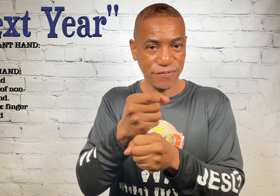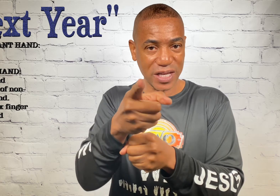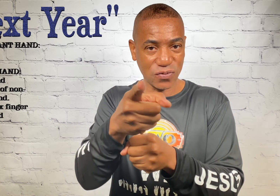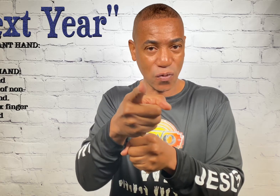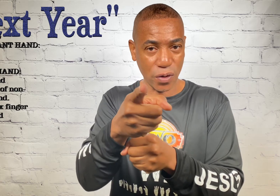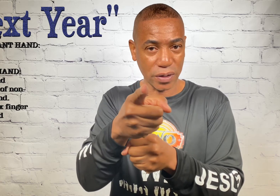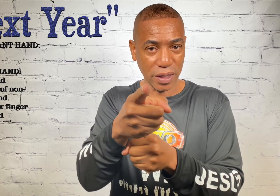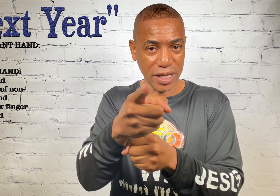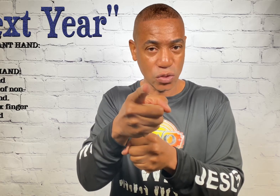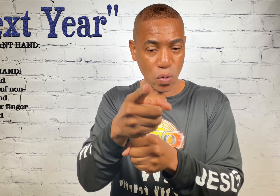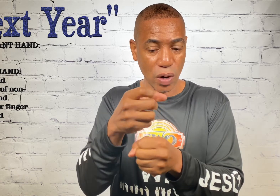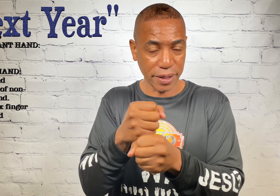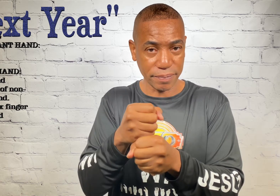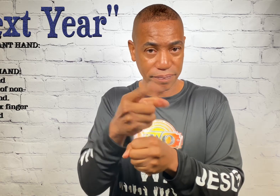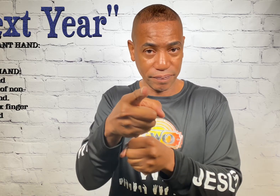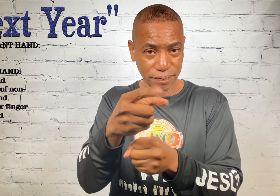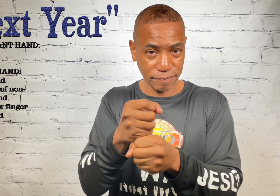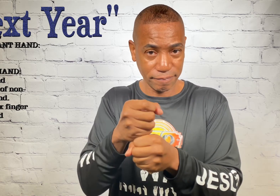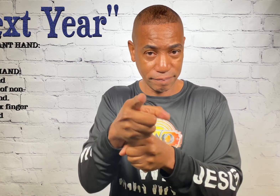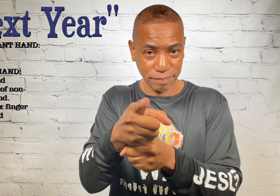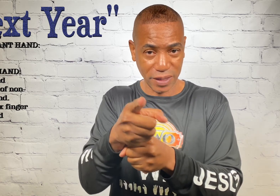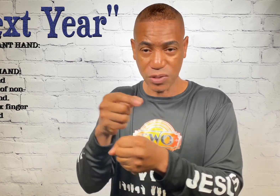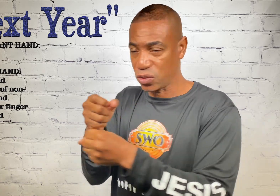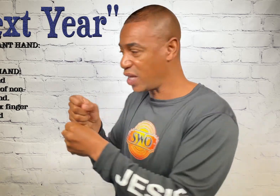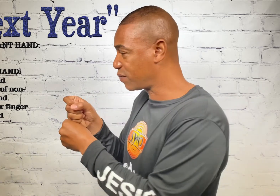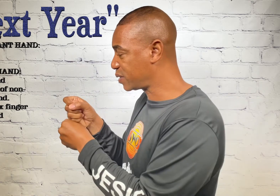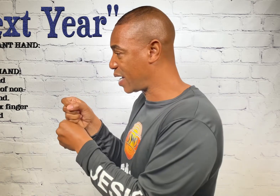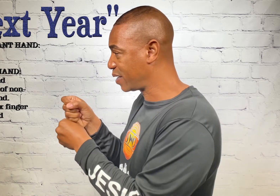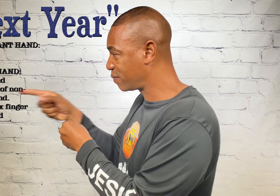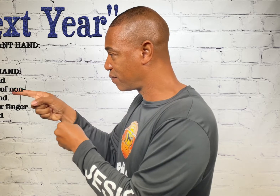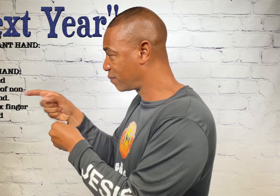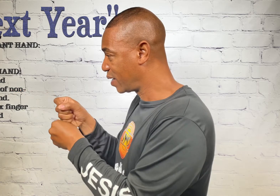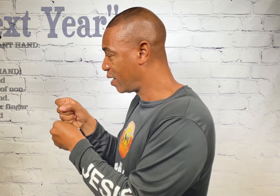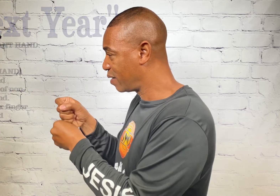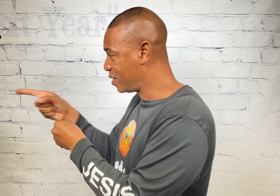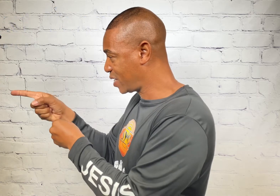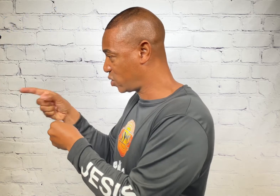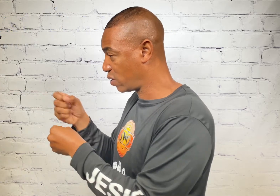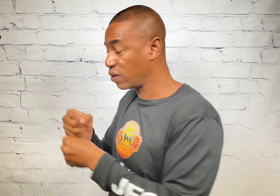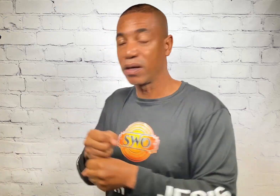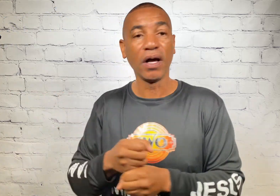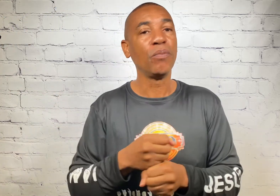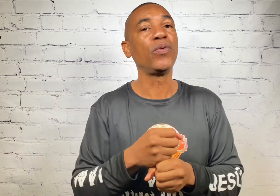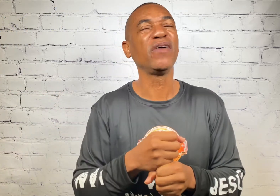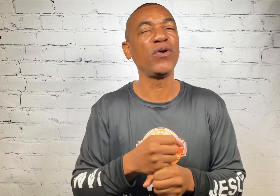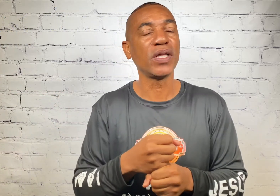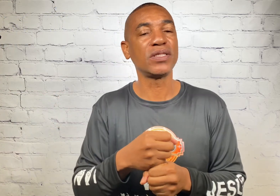flicks forward into a 1. Let me show you that from the side. Next year. But what if you wanted to say